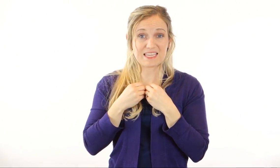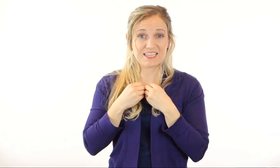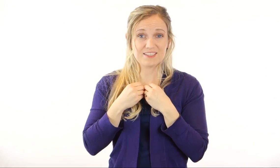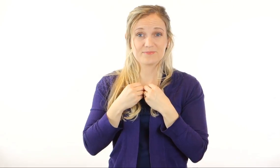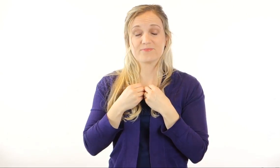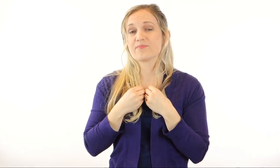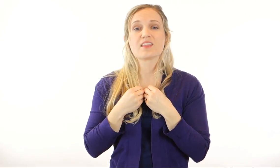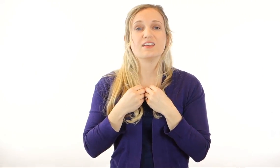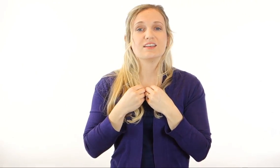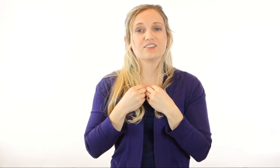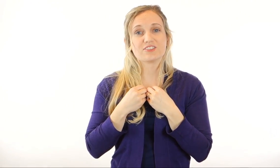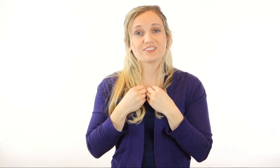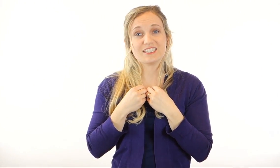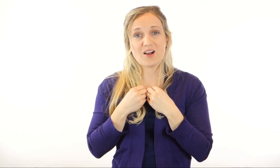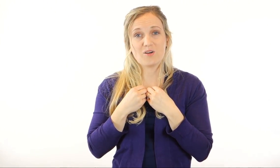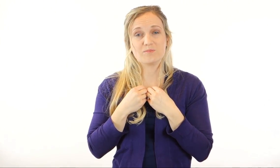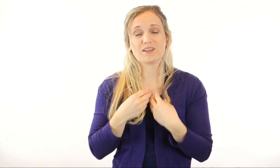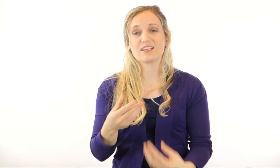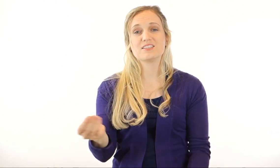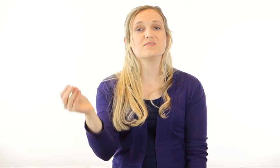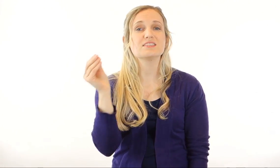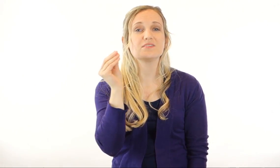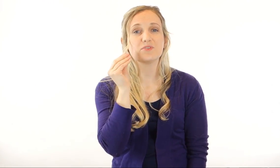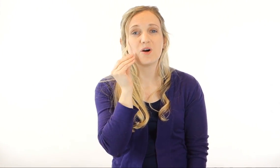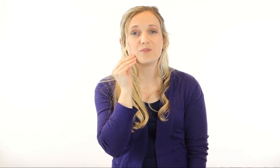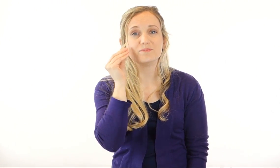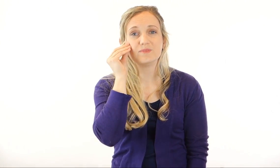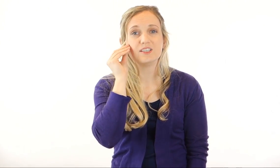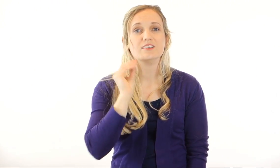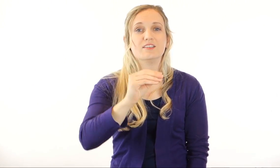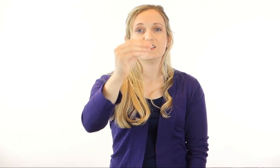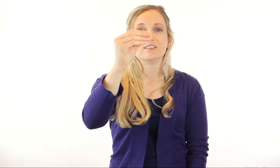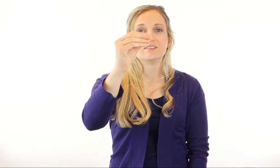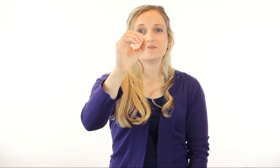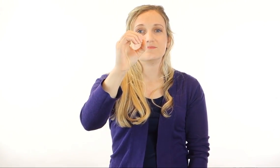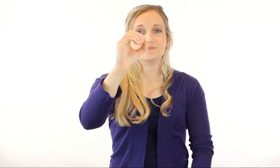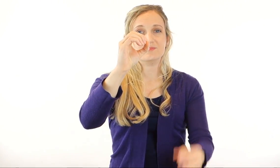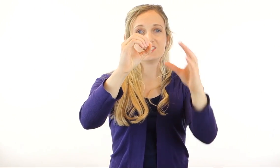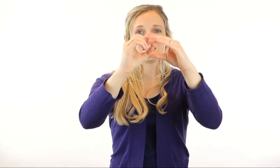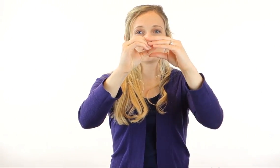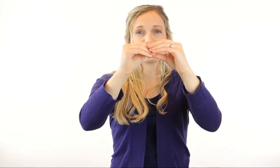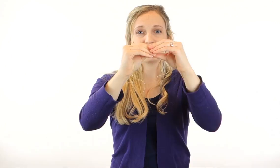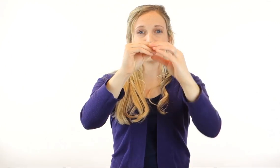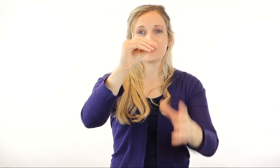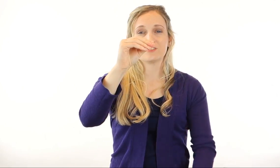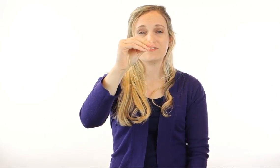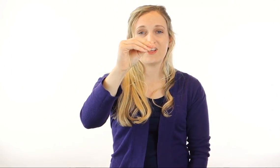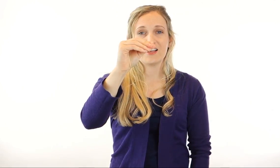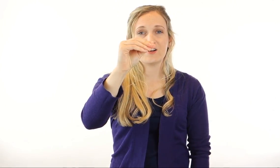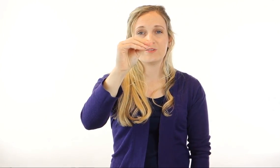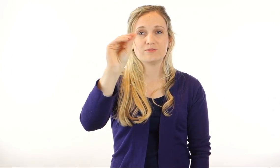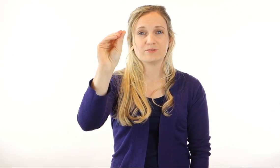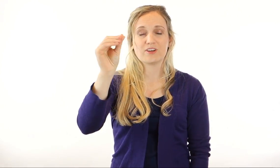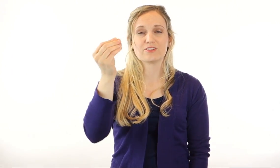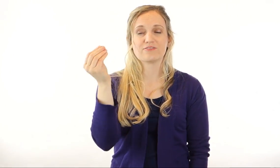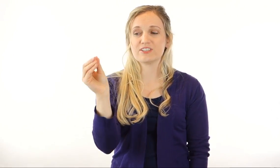me an earthly home. And I just do the sign for home. So you put your little flat O with all your